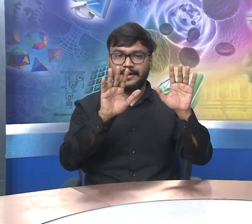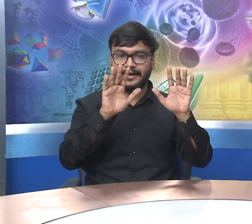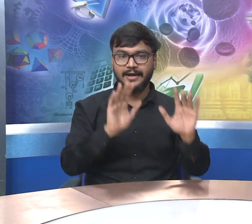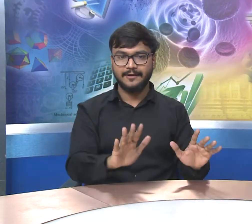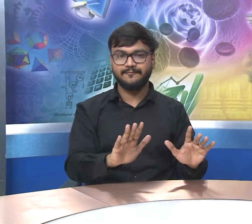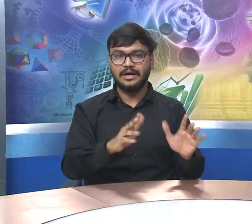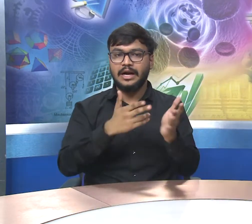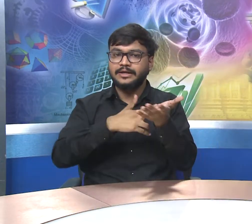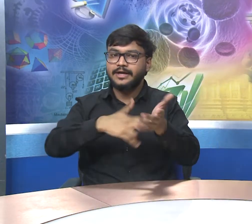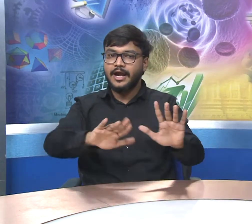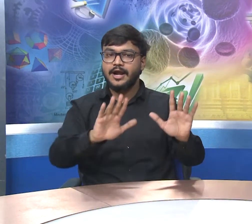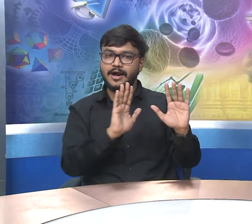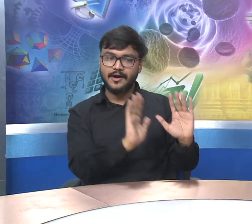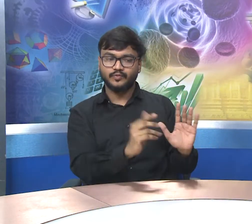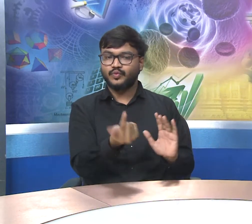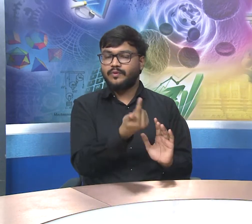natural users.